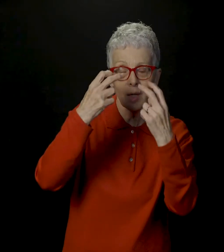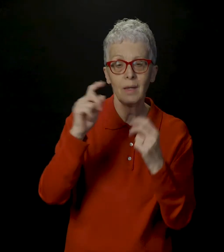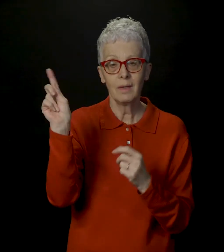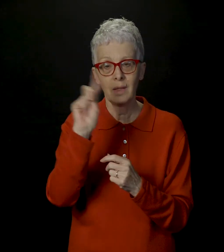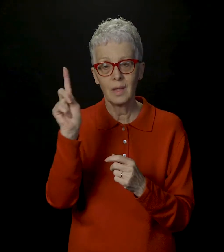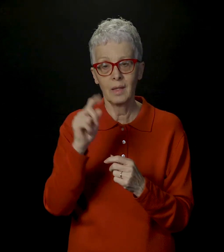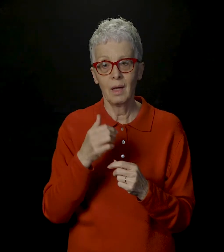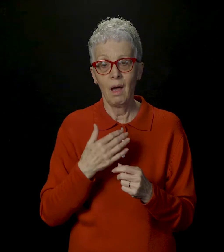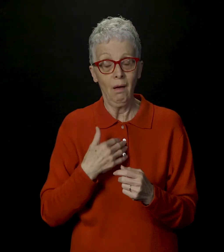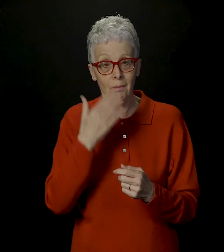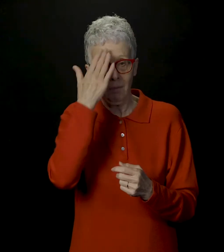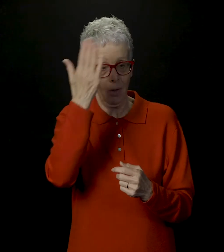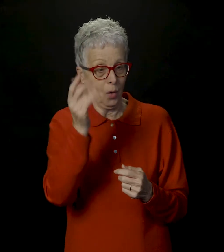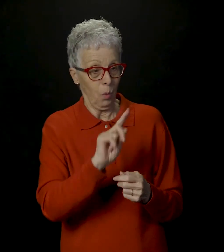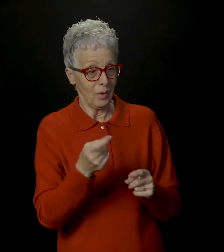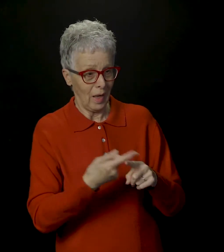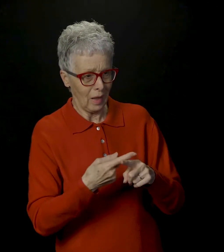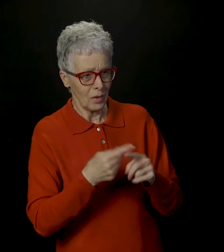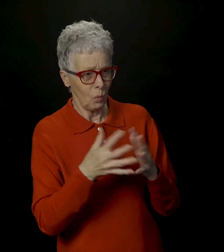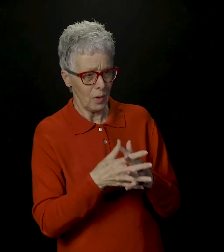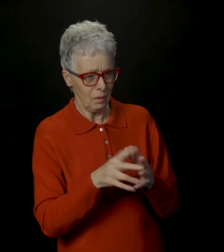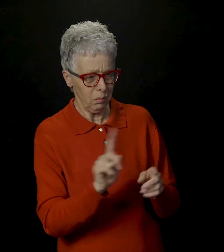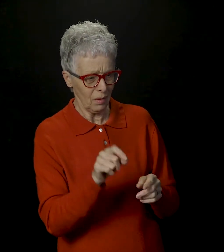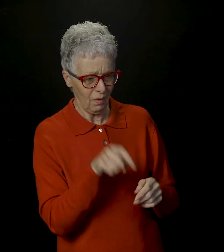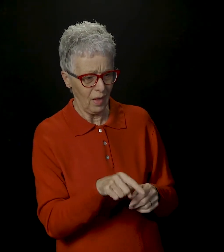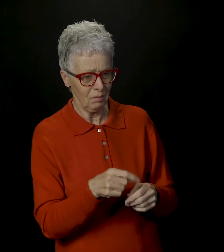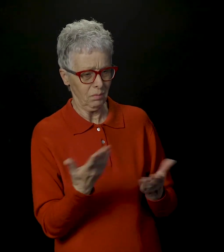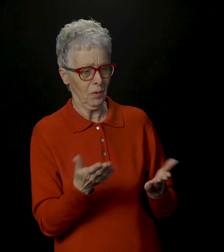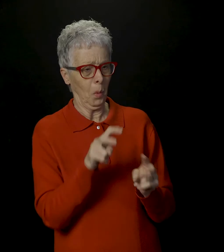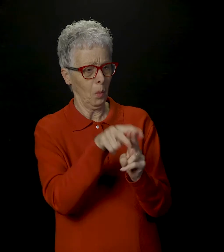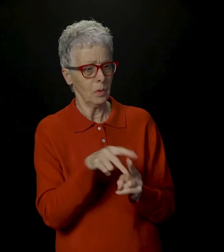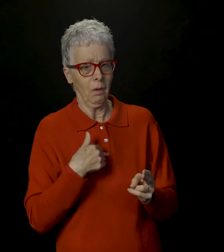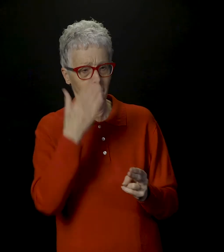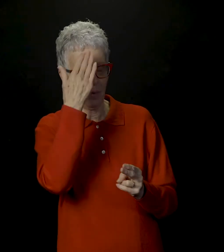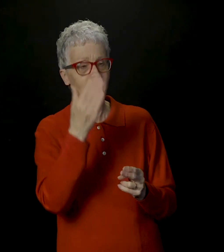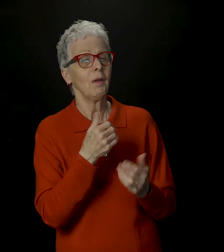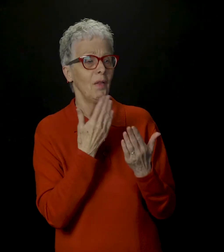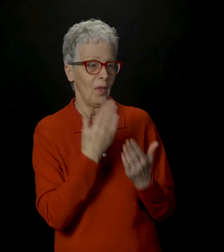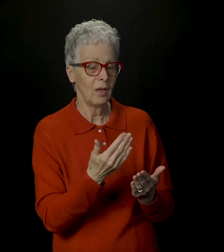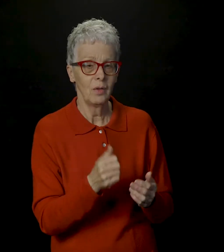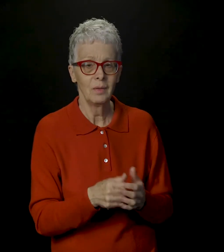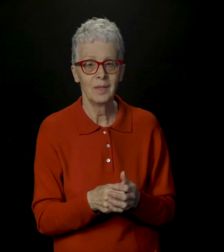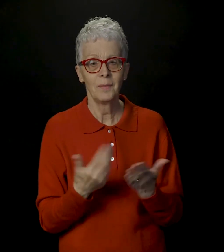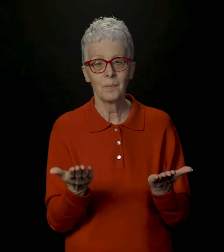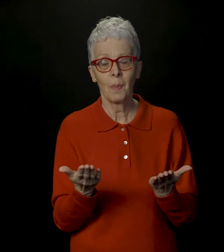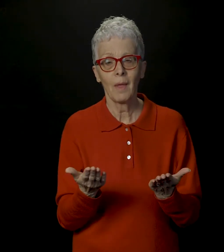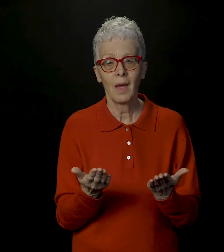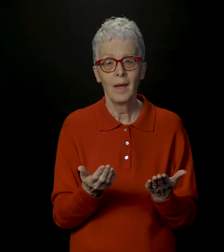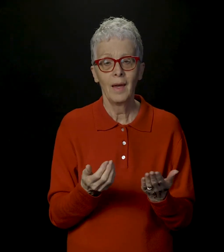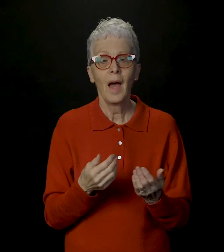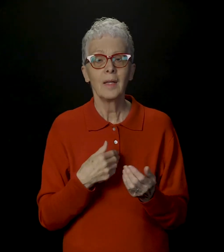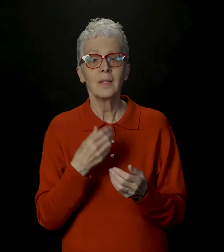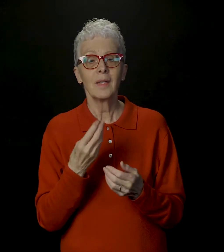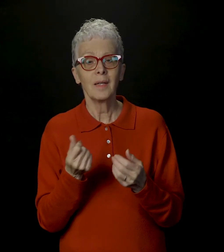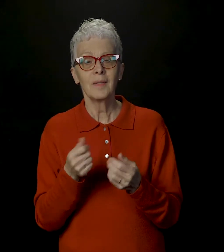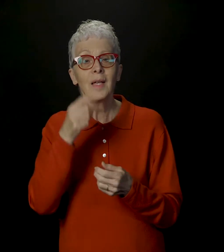I have no idea What English or Western styles is Or even what a horse woman is But that's great Good on you They all know Some of